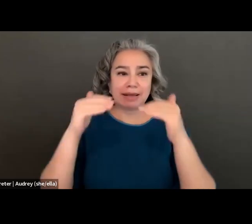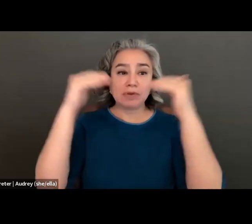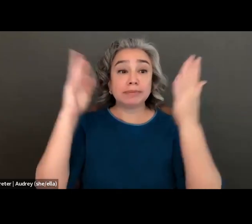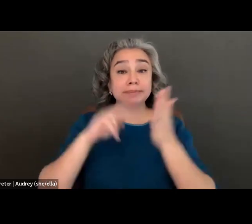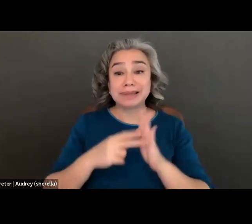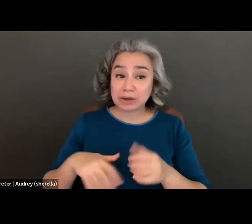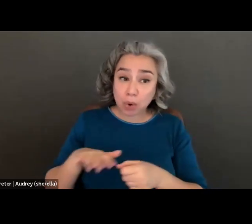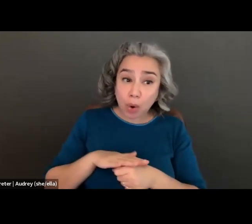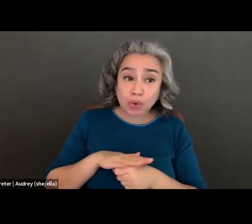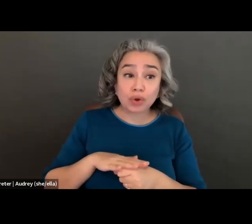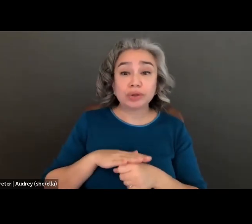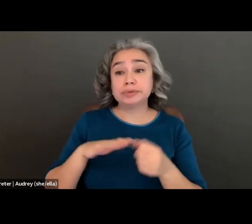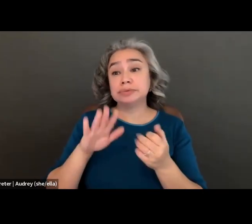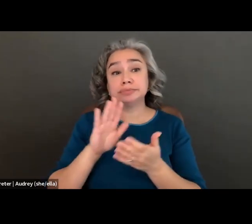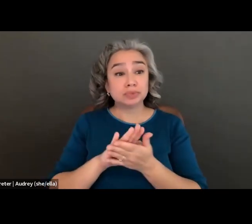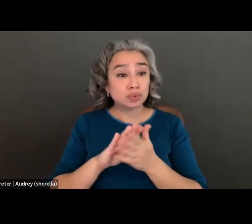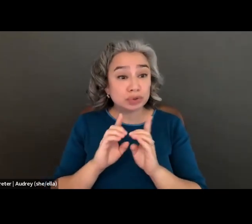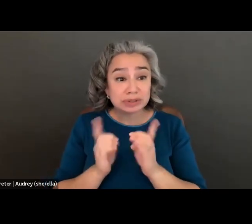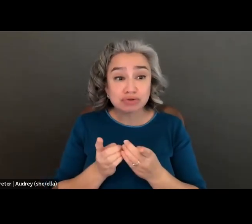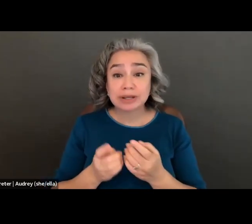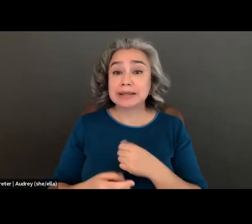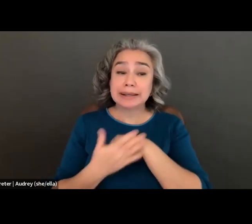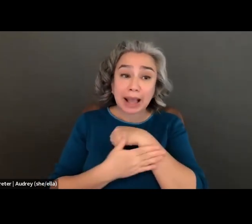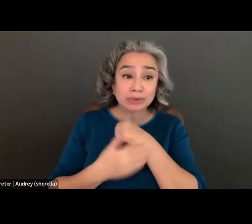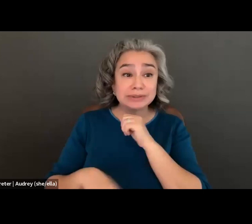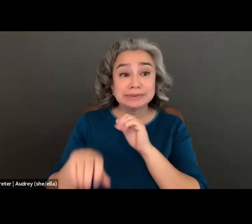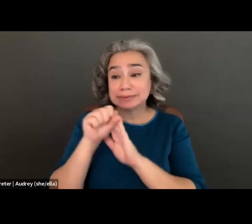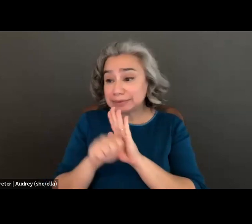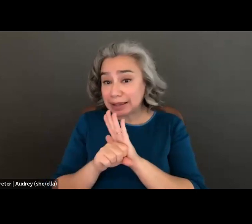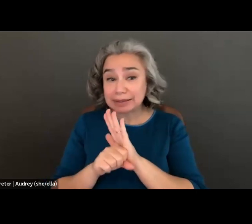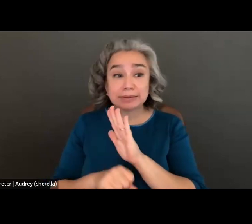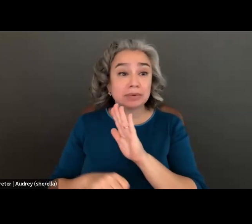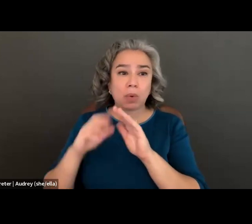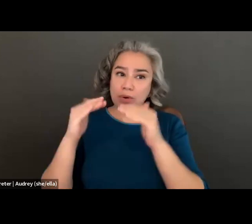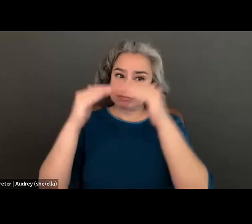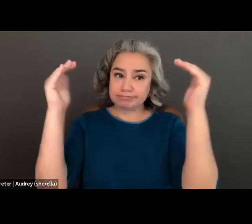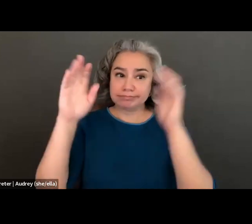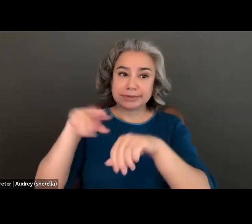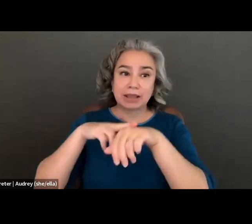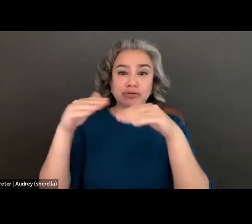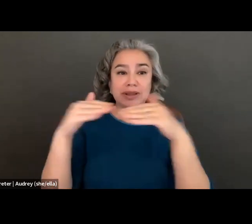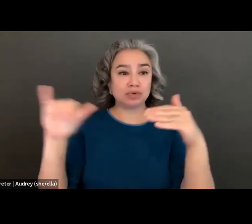local community, your school district, your county, your state, or at the national level.